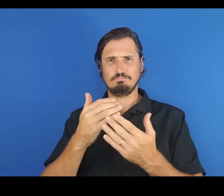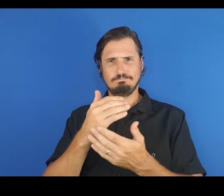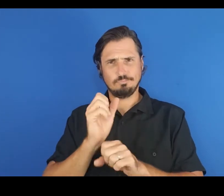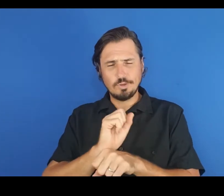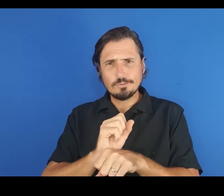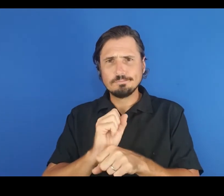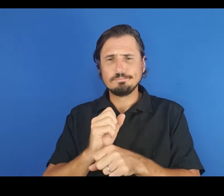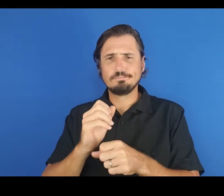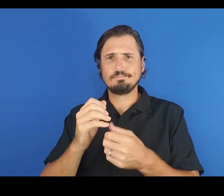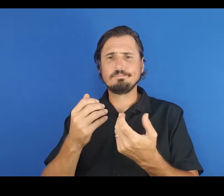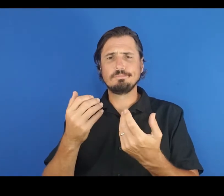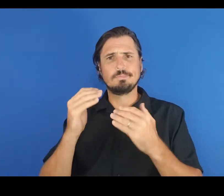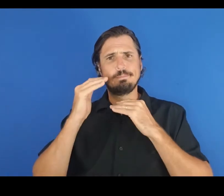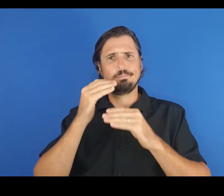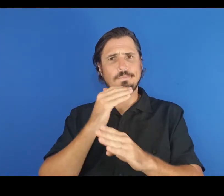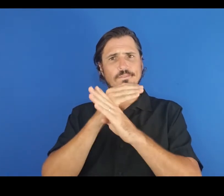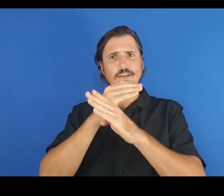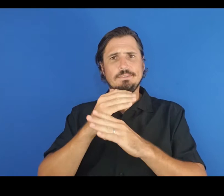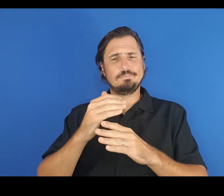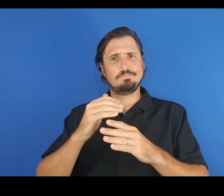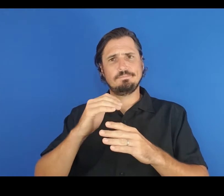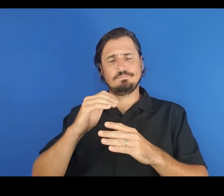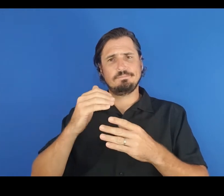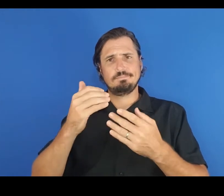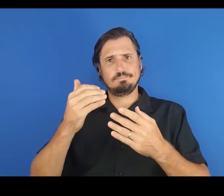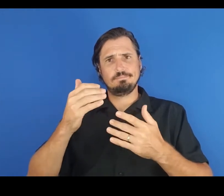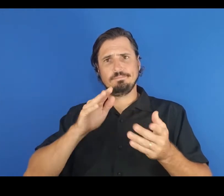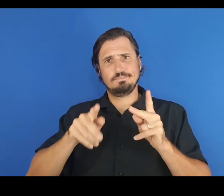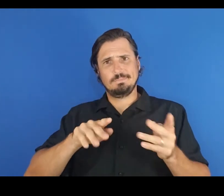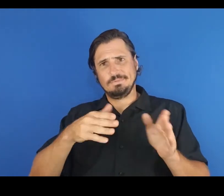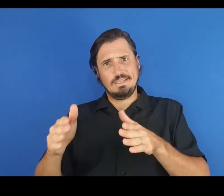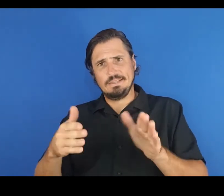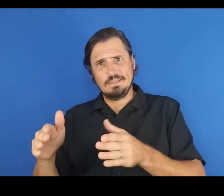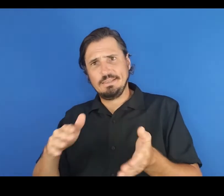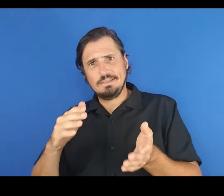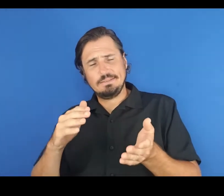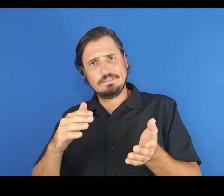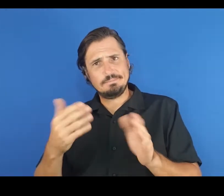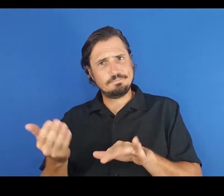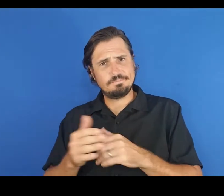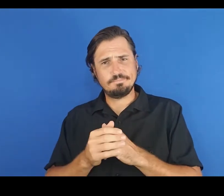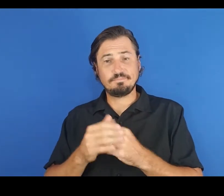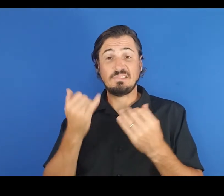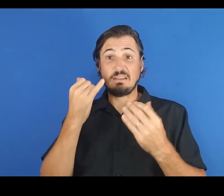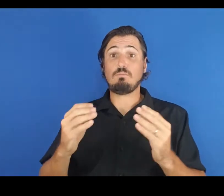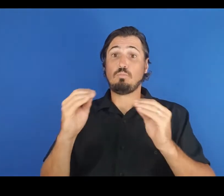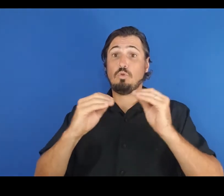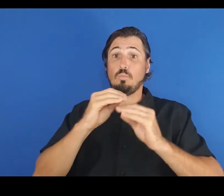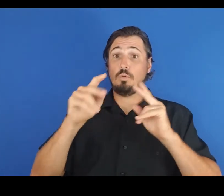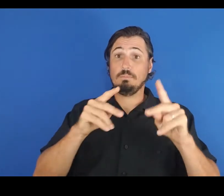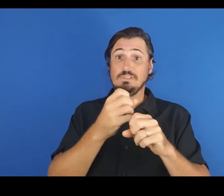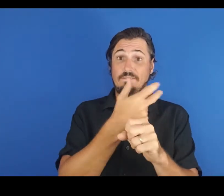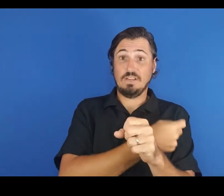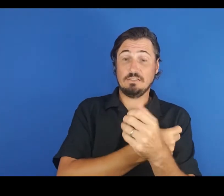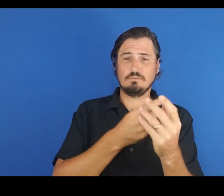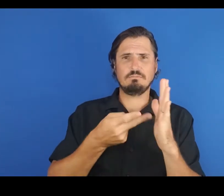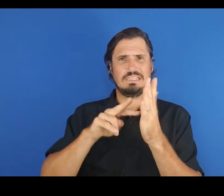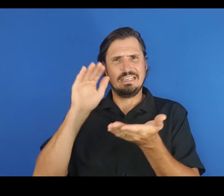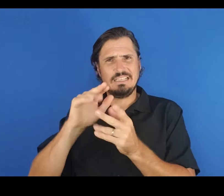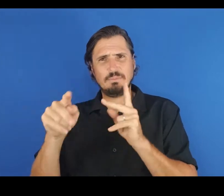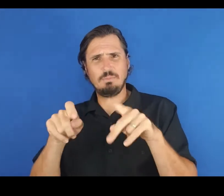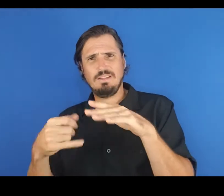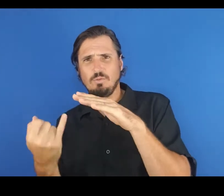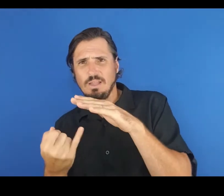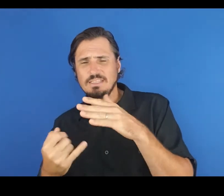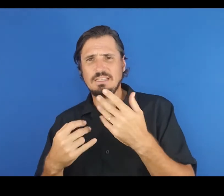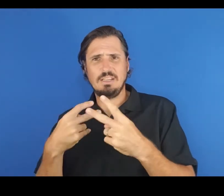to prevent unnecessary illness and death. The more people who get vaccinated, the the fewer people there will be in isolation and quarantine,